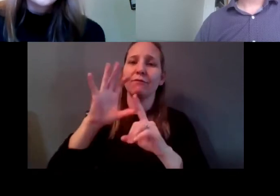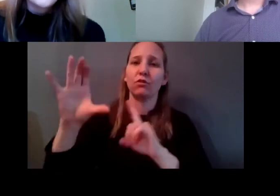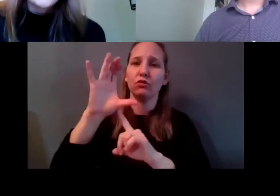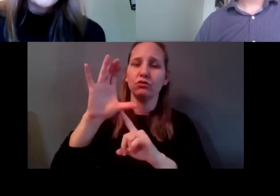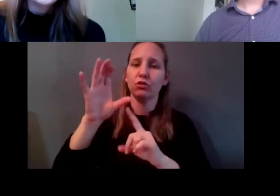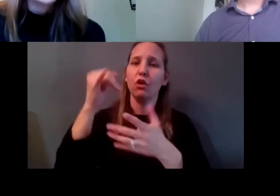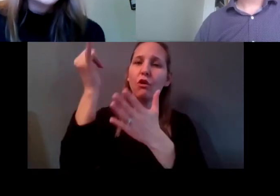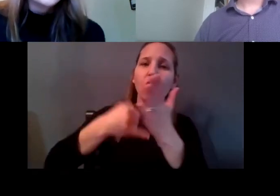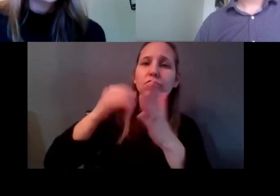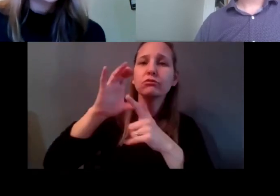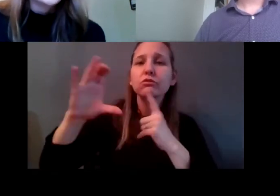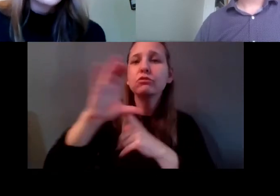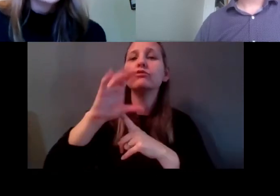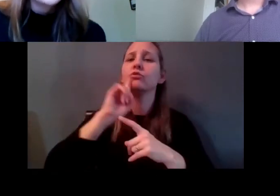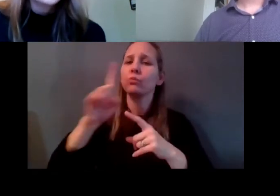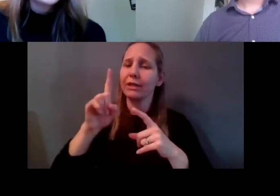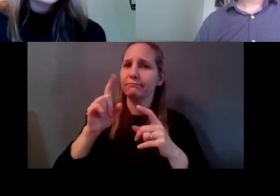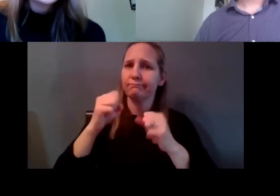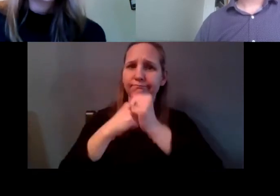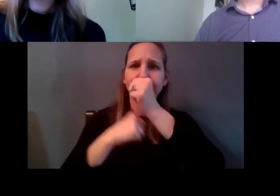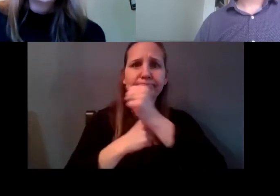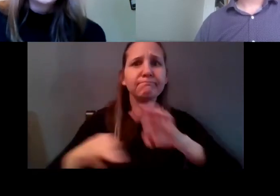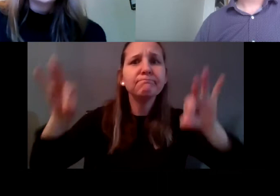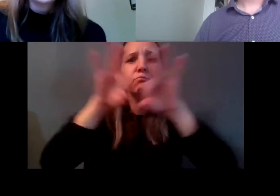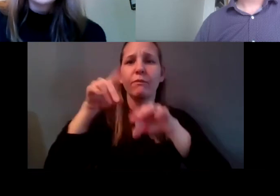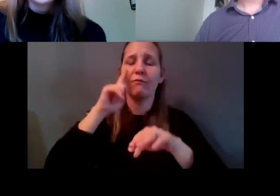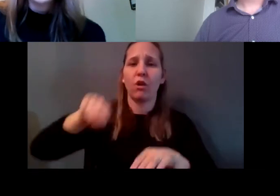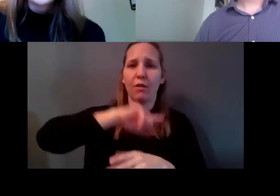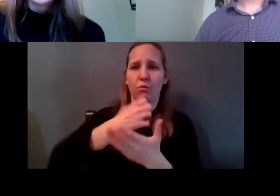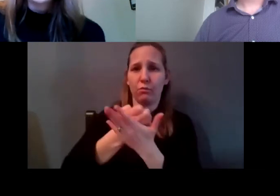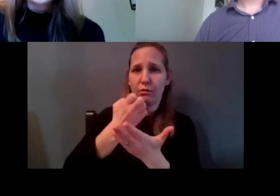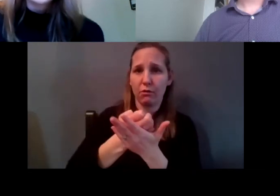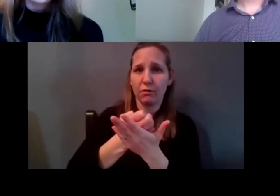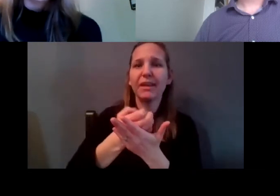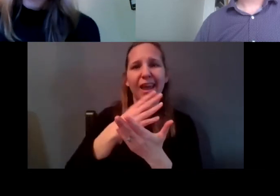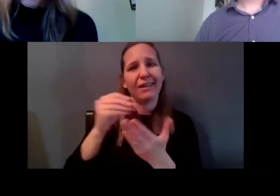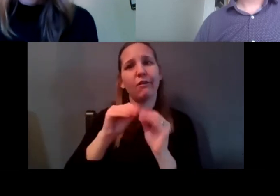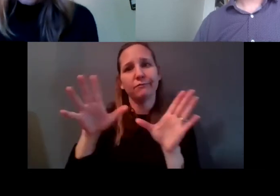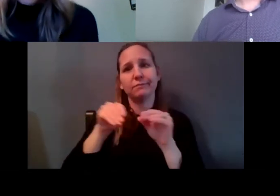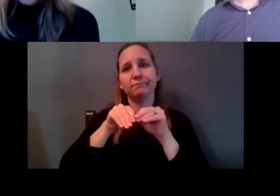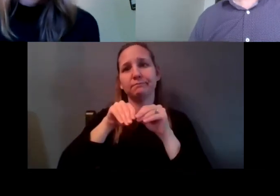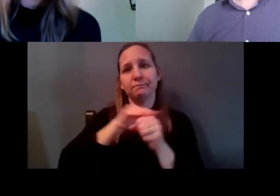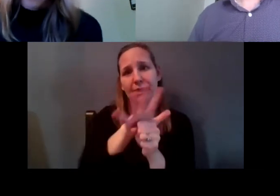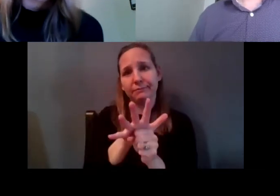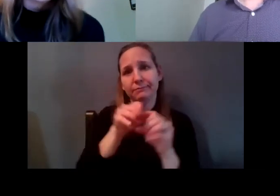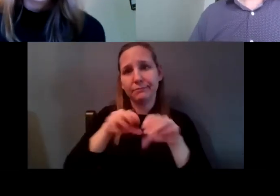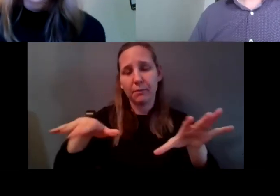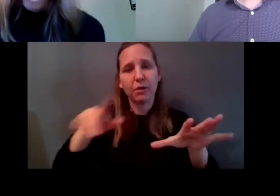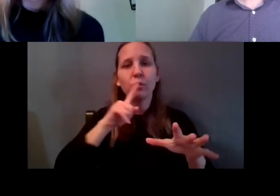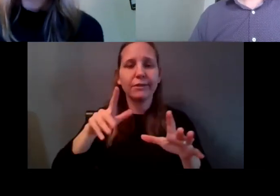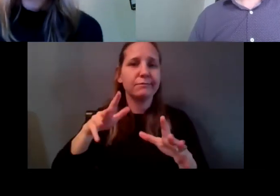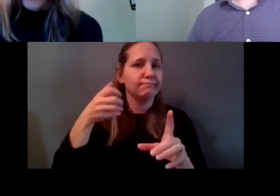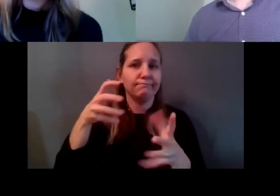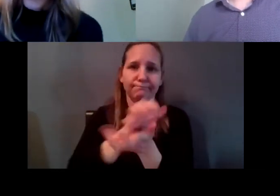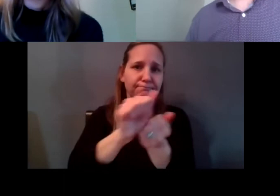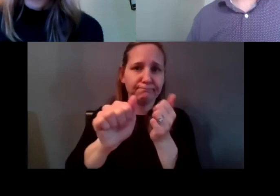and employers that are fundamental to the economy, which have certainly been hit really hard by the pandemic. And I think also was flagged as one of the top